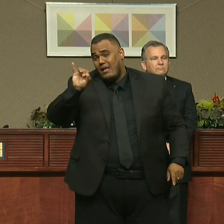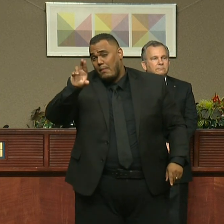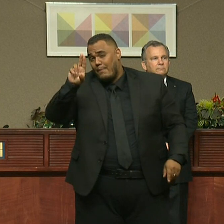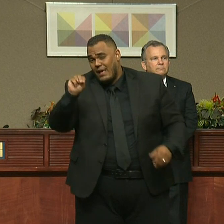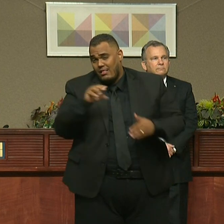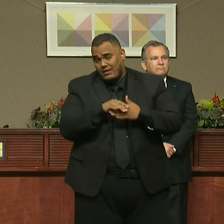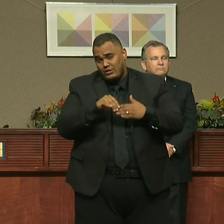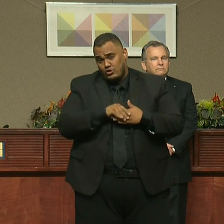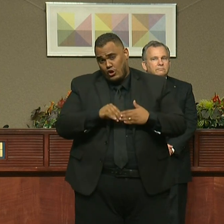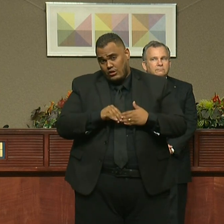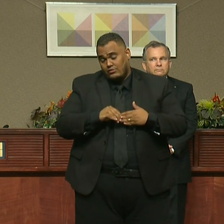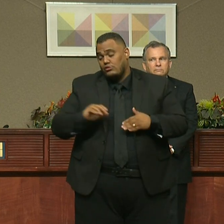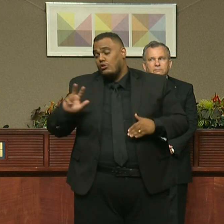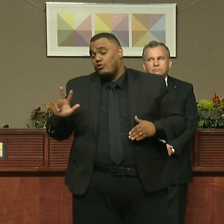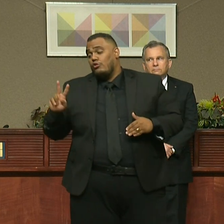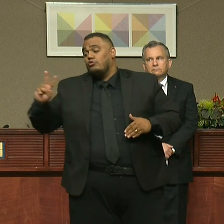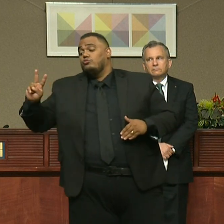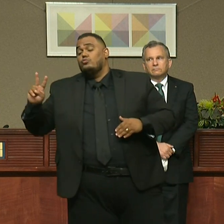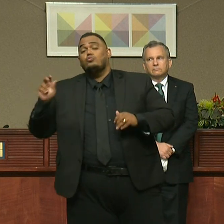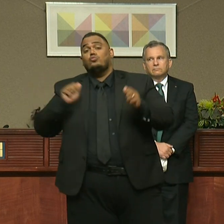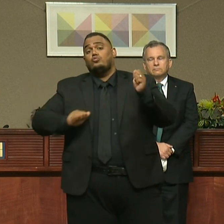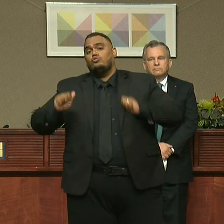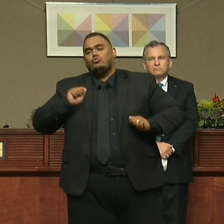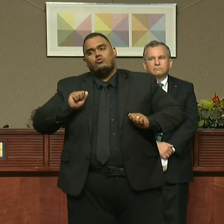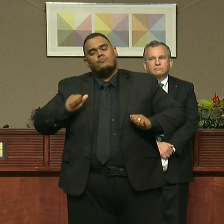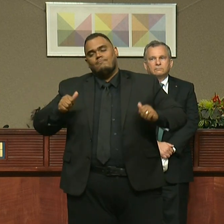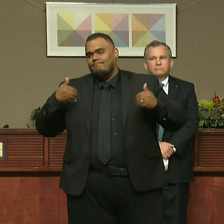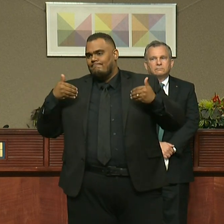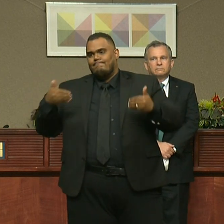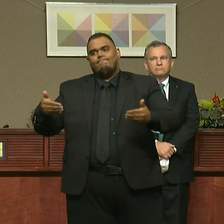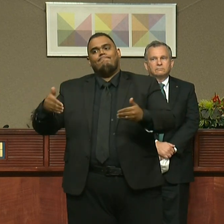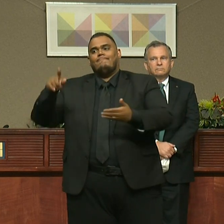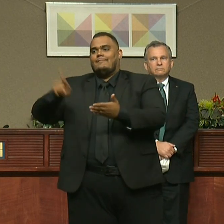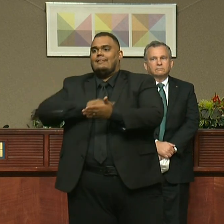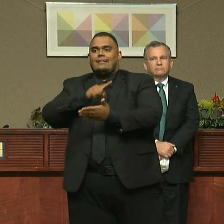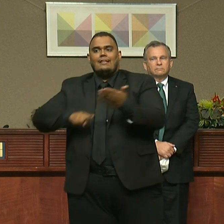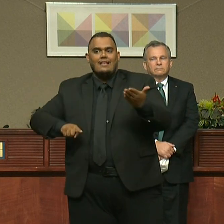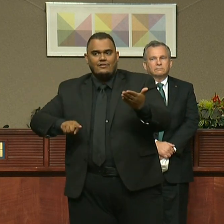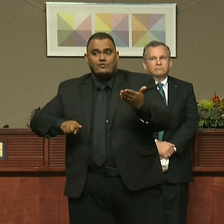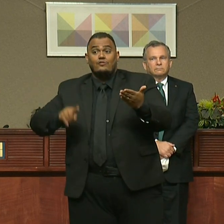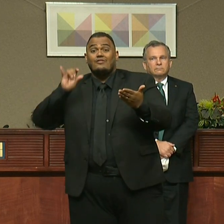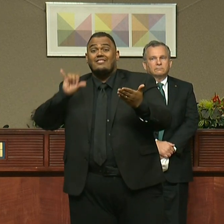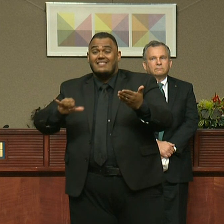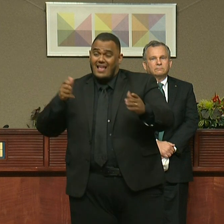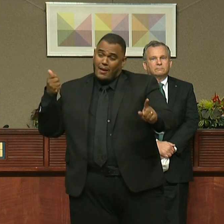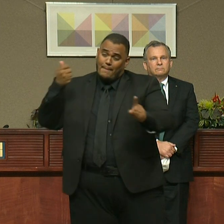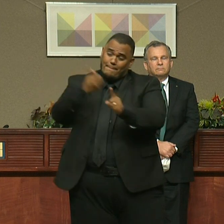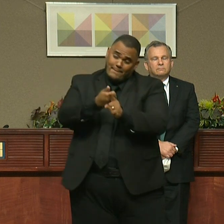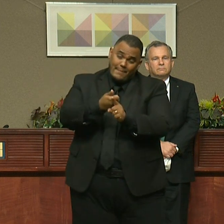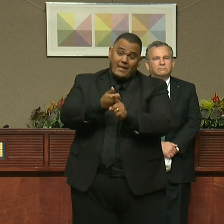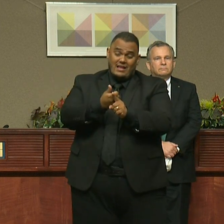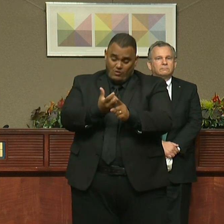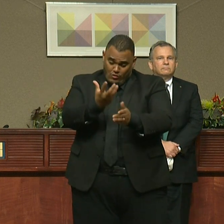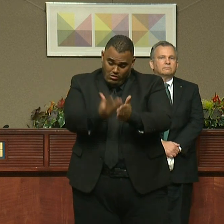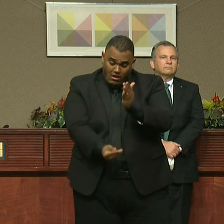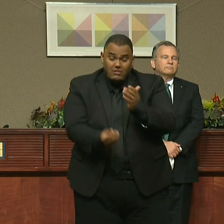shows, however, canceled with an economic loss of $734